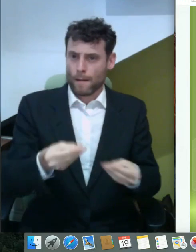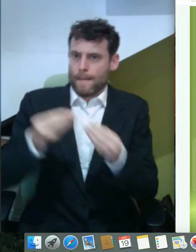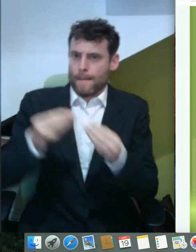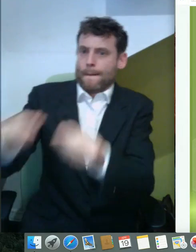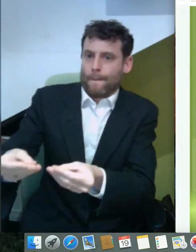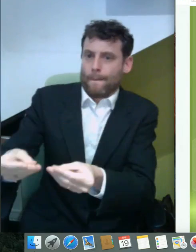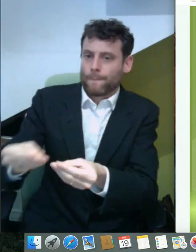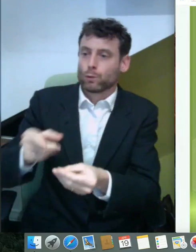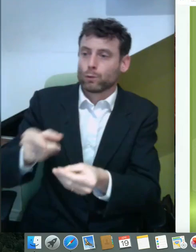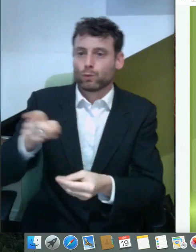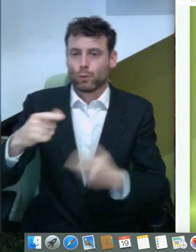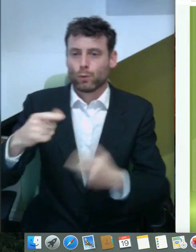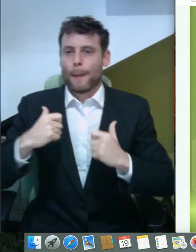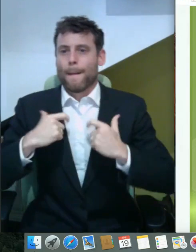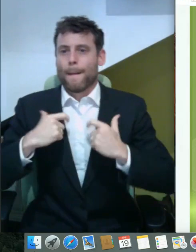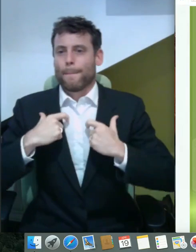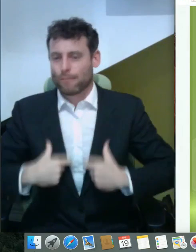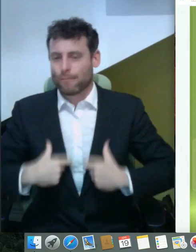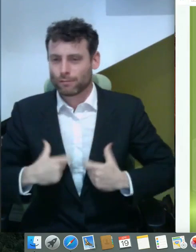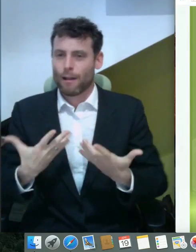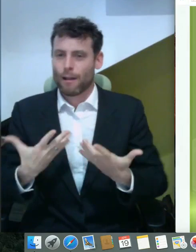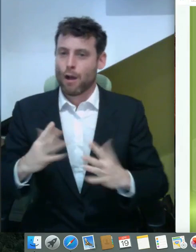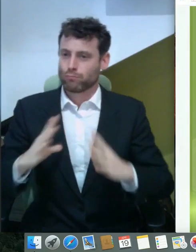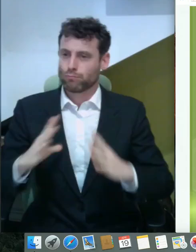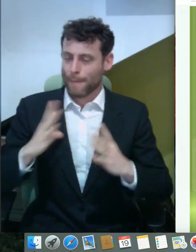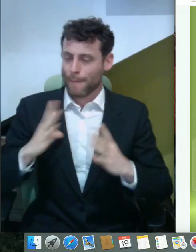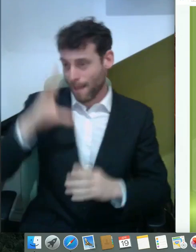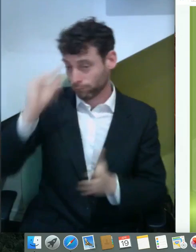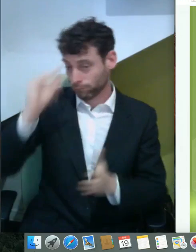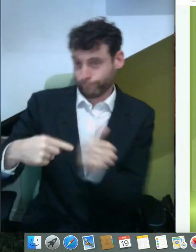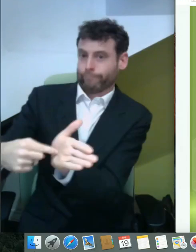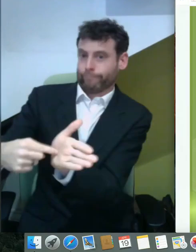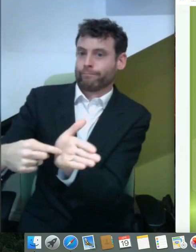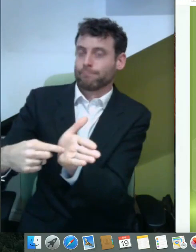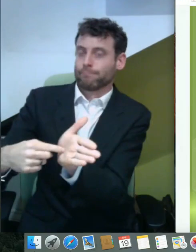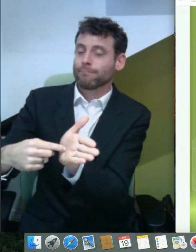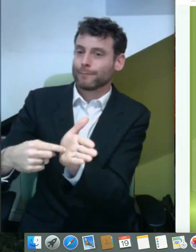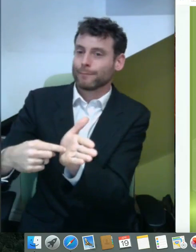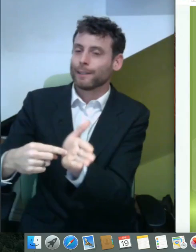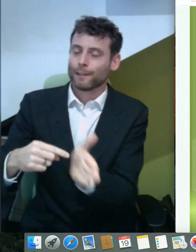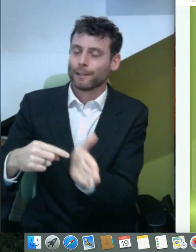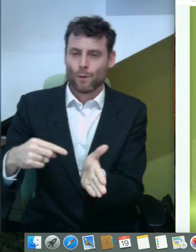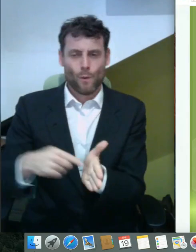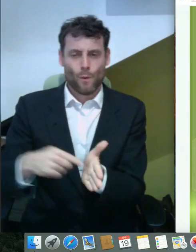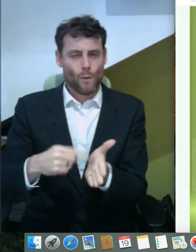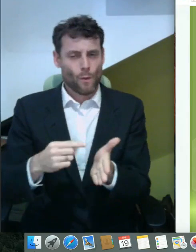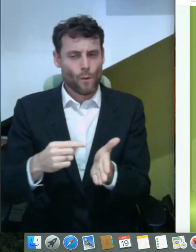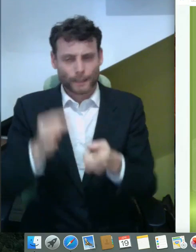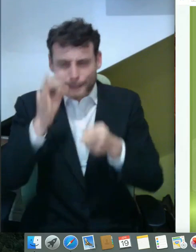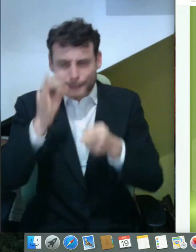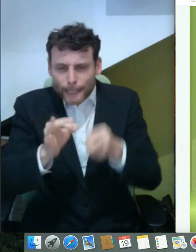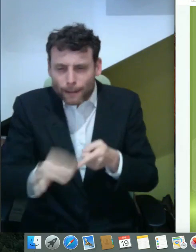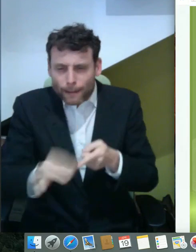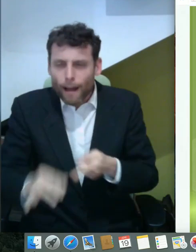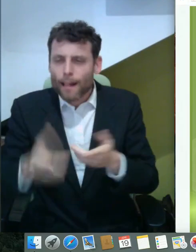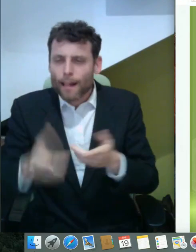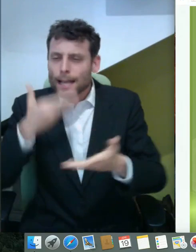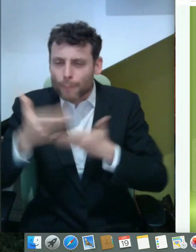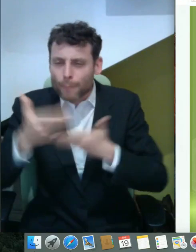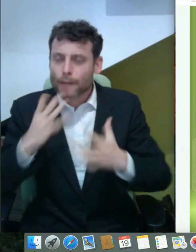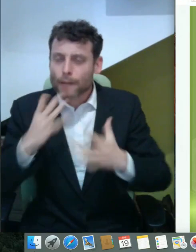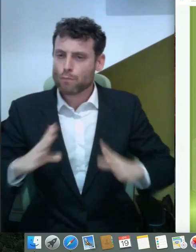or during a trial if you come up against difficulties, because it's quite a thorough document which has